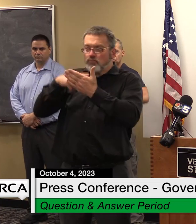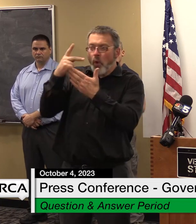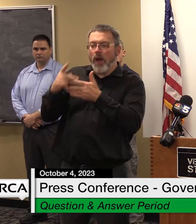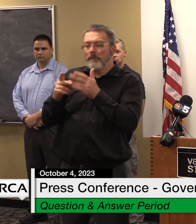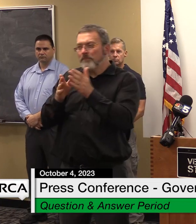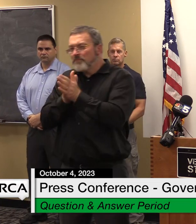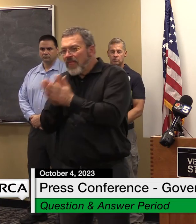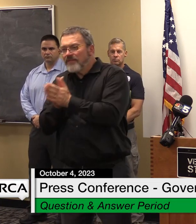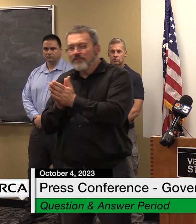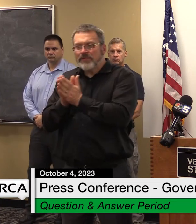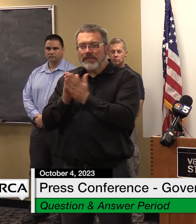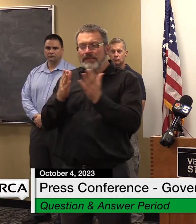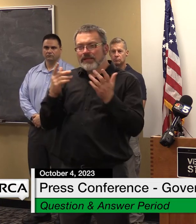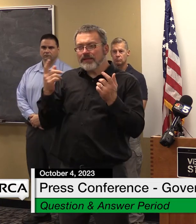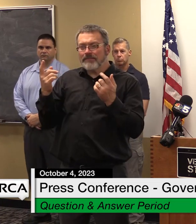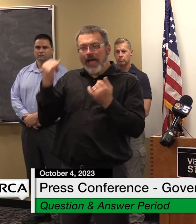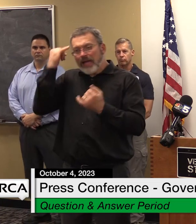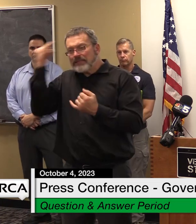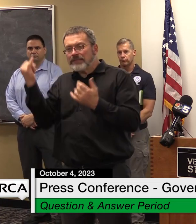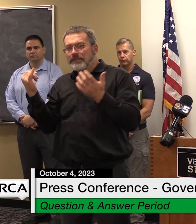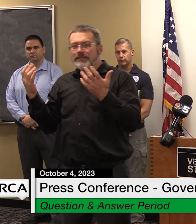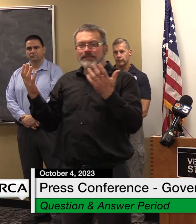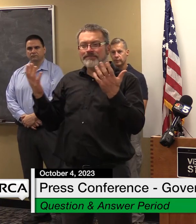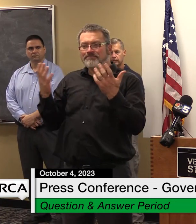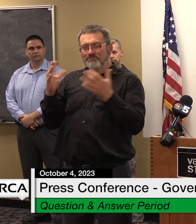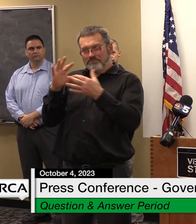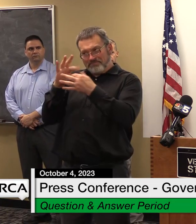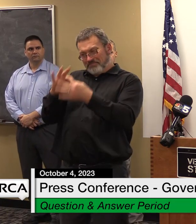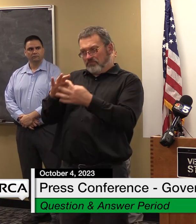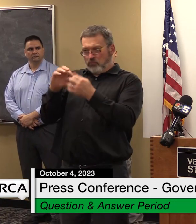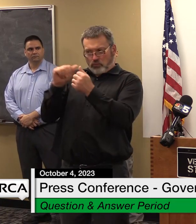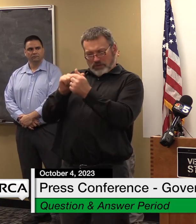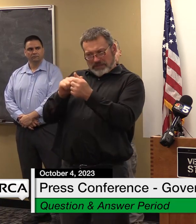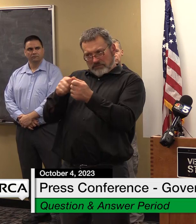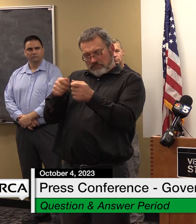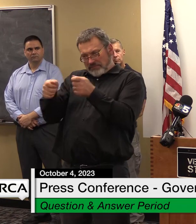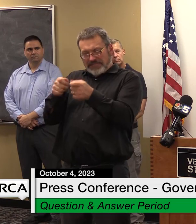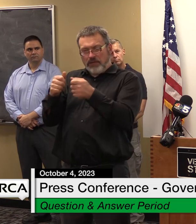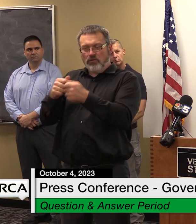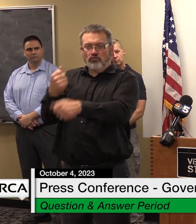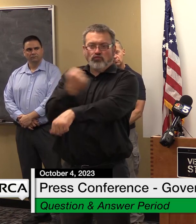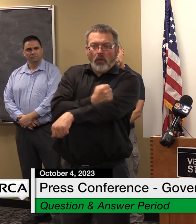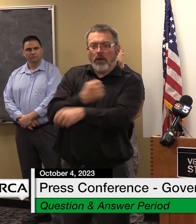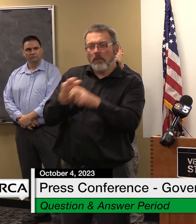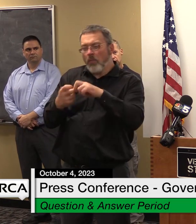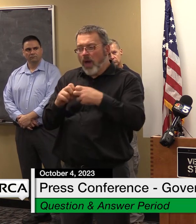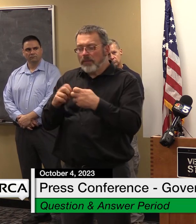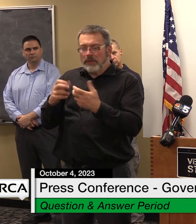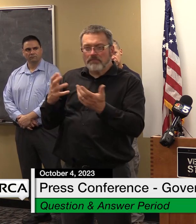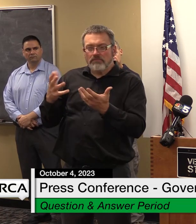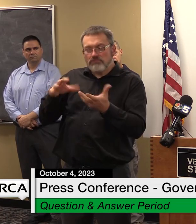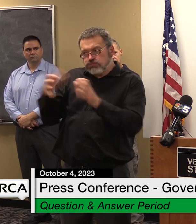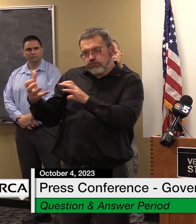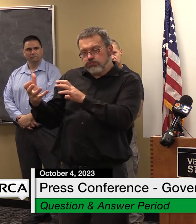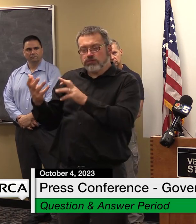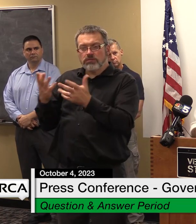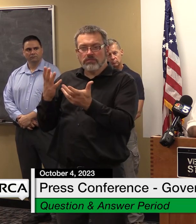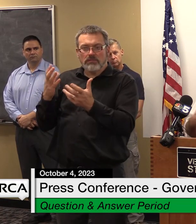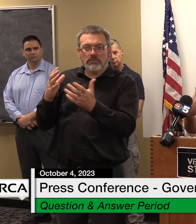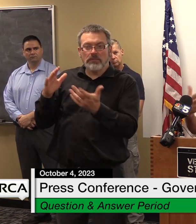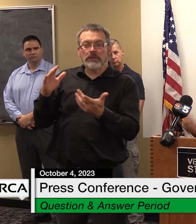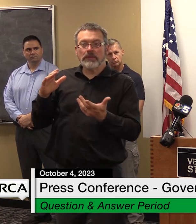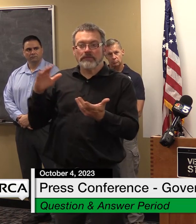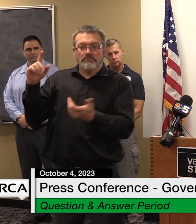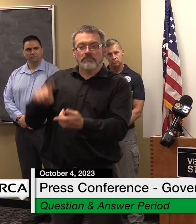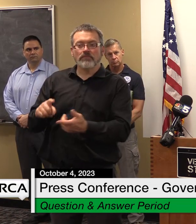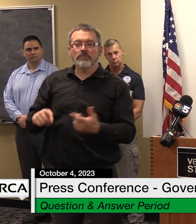homelessness or drug problem that we haven't heard about yet? Yeah, I think we need to continue to do what we've been doing and